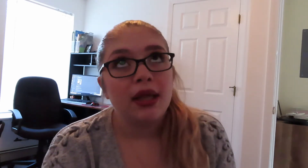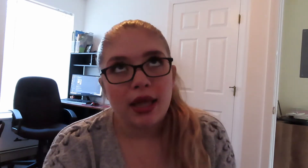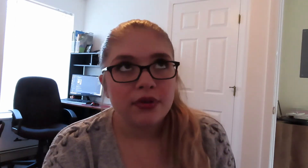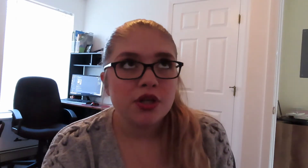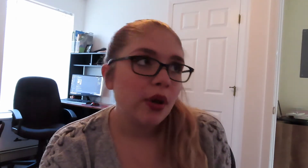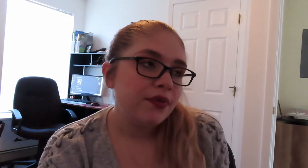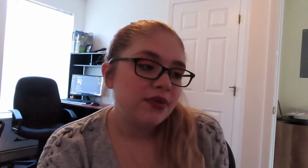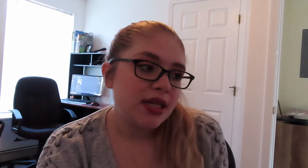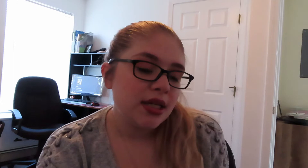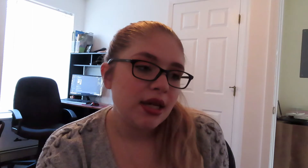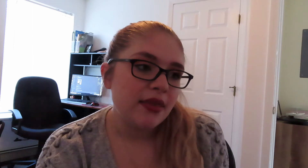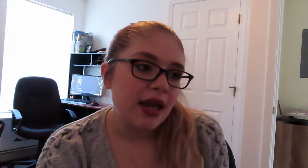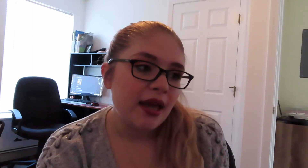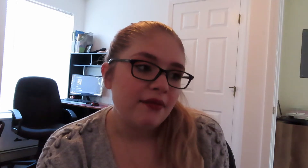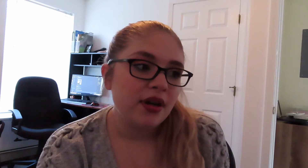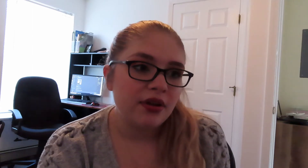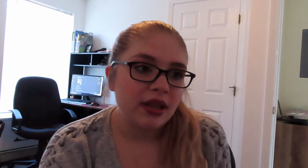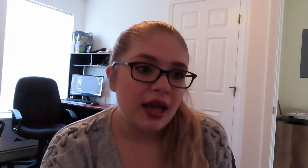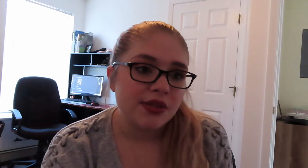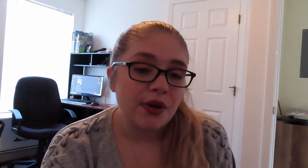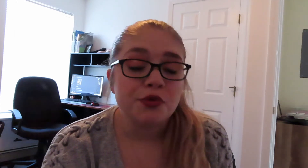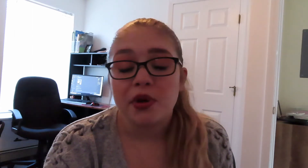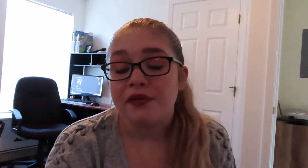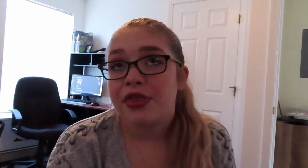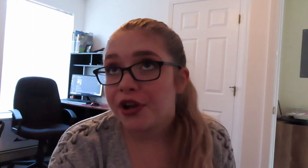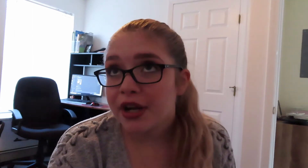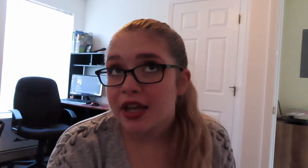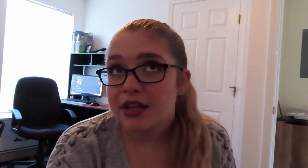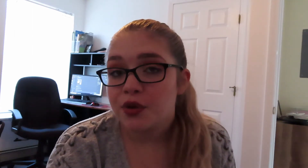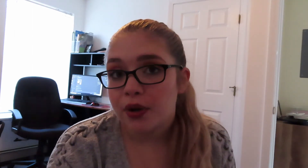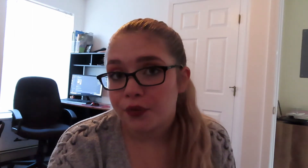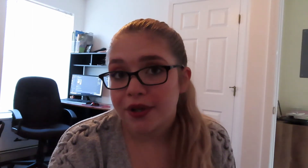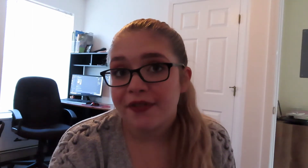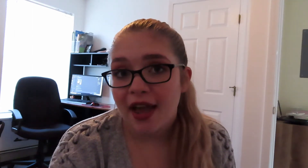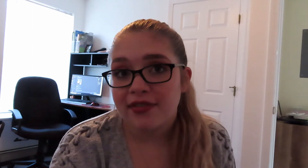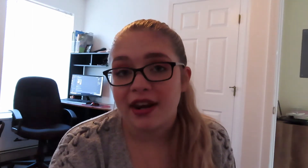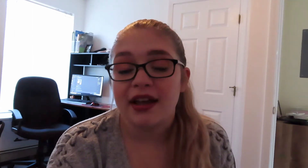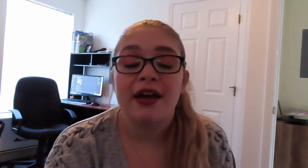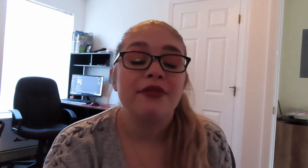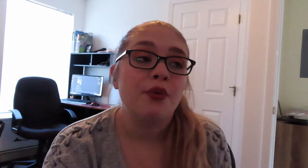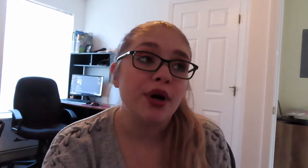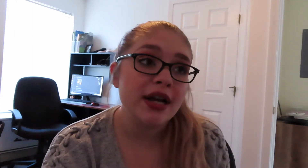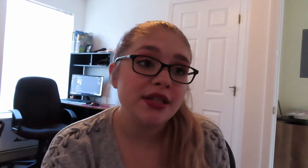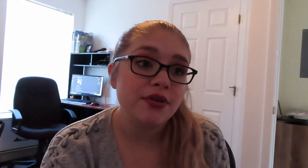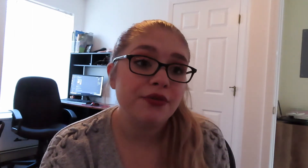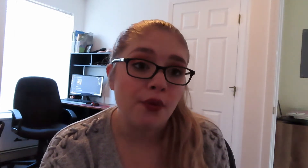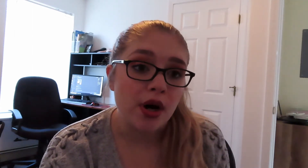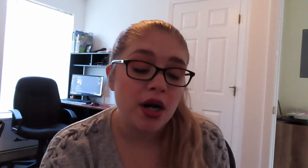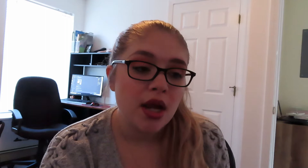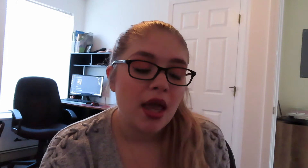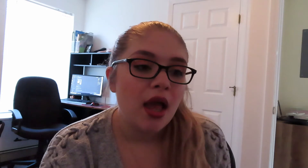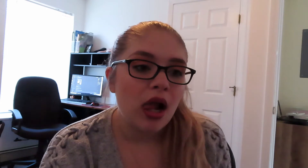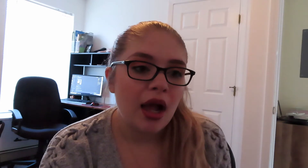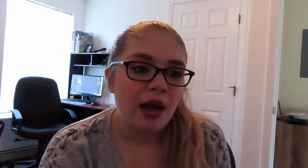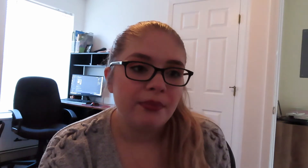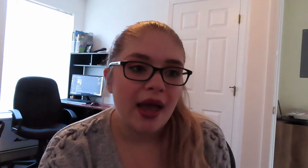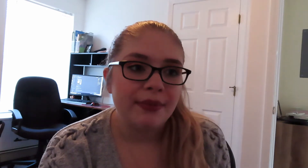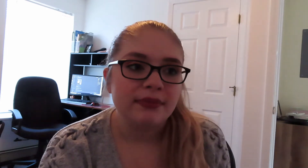11 to 12 15 and then i have another class from 12 30 to 145 and then i have work at 2 to 4 um i'm